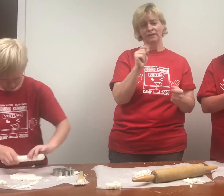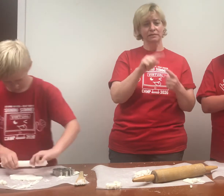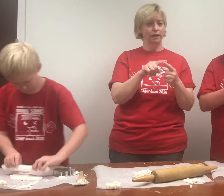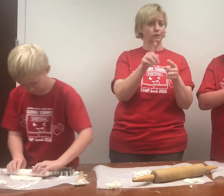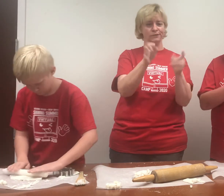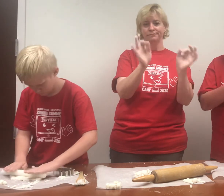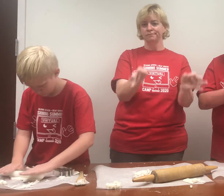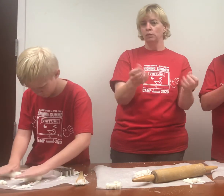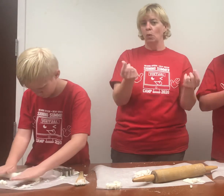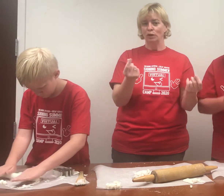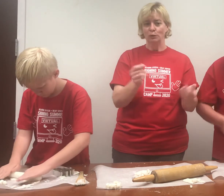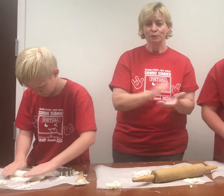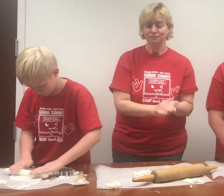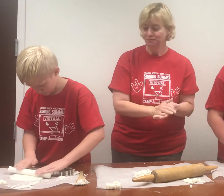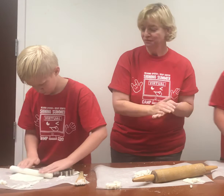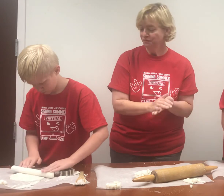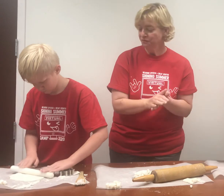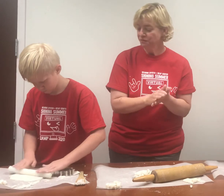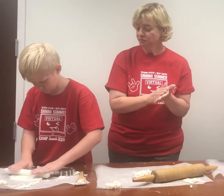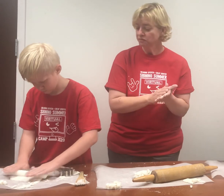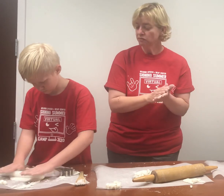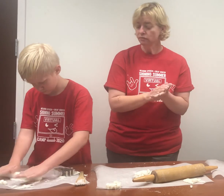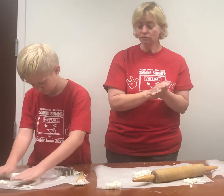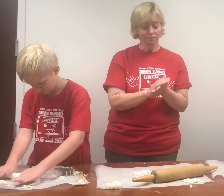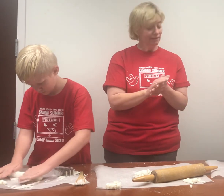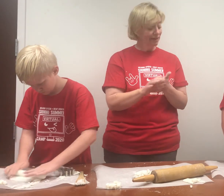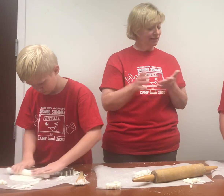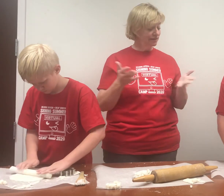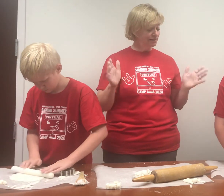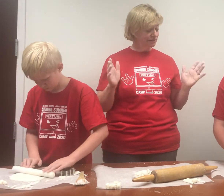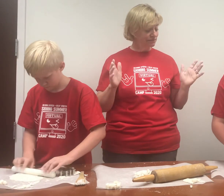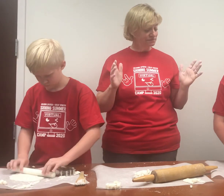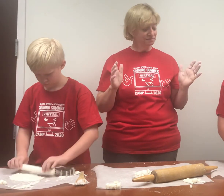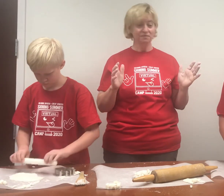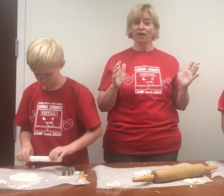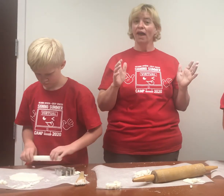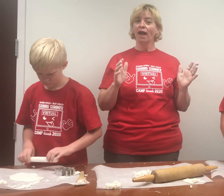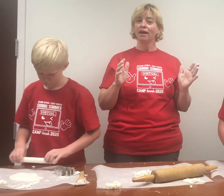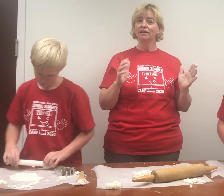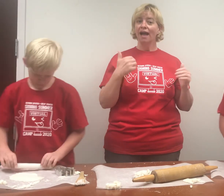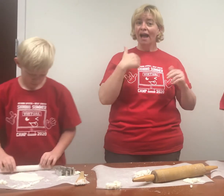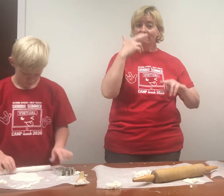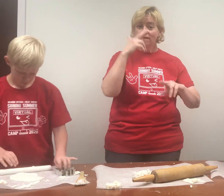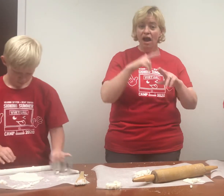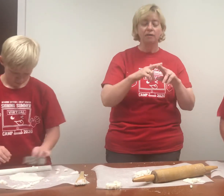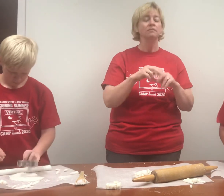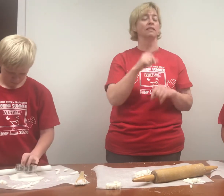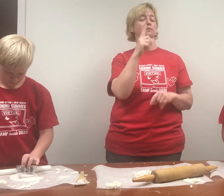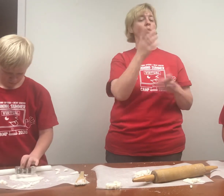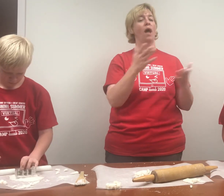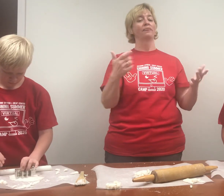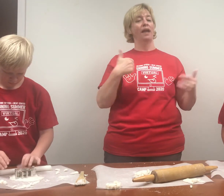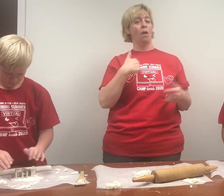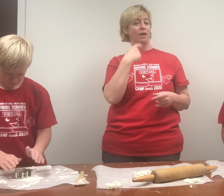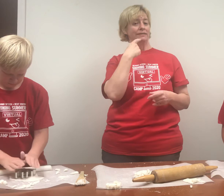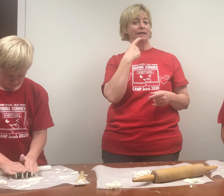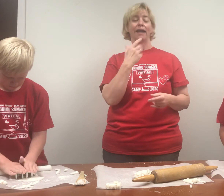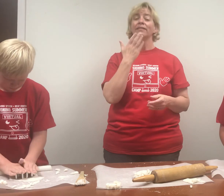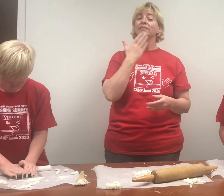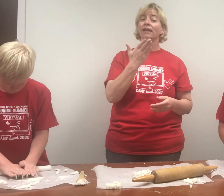go ahead and play with it for about 2 to 3 weeks if it's sitting in the airtight container. All right, have fun. And then there's one